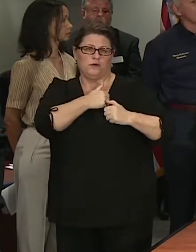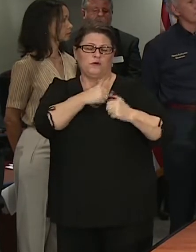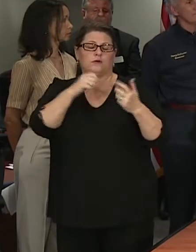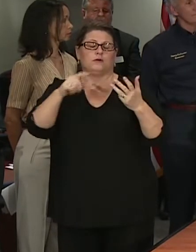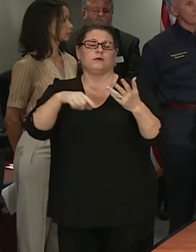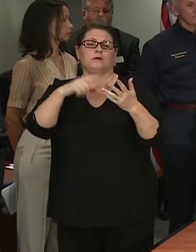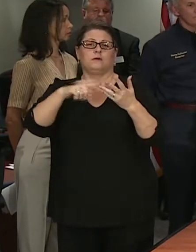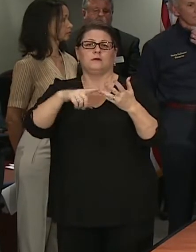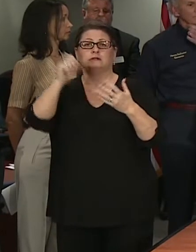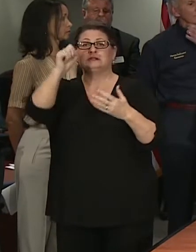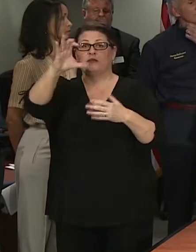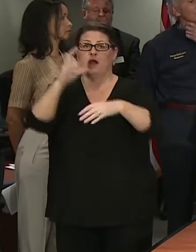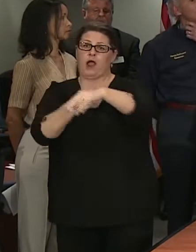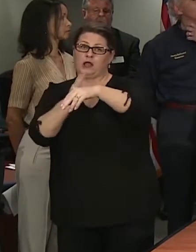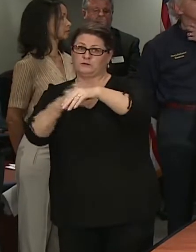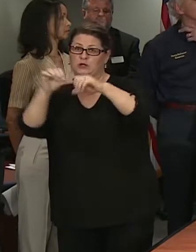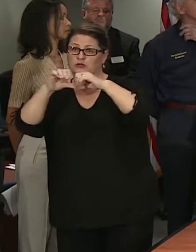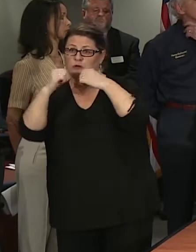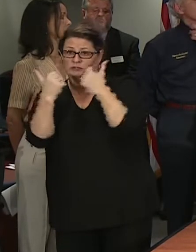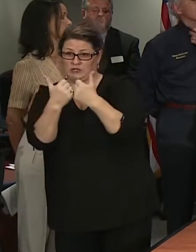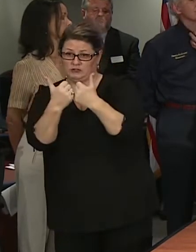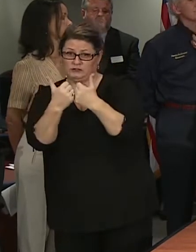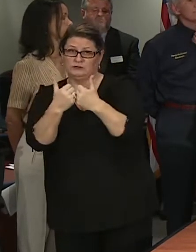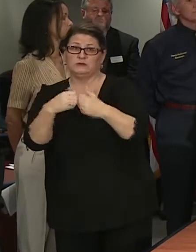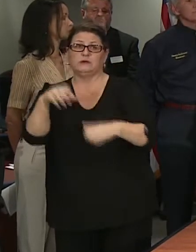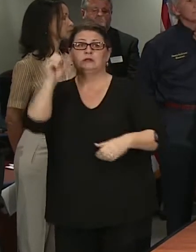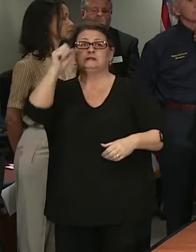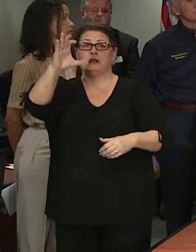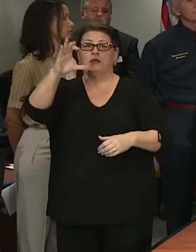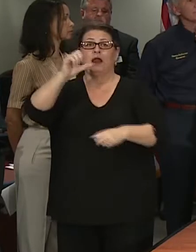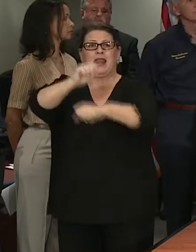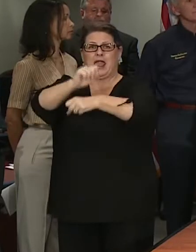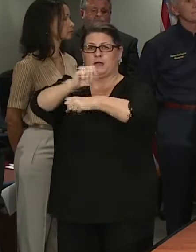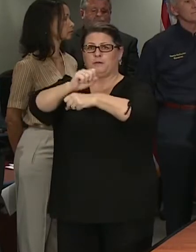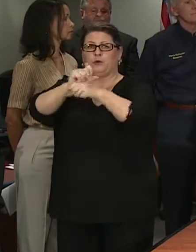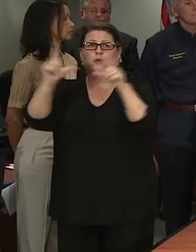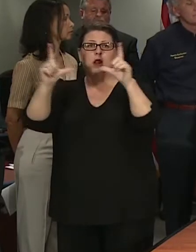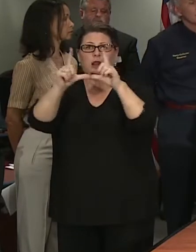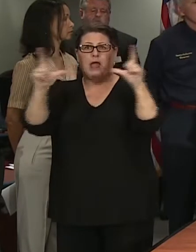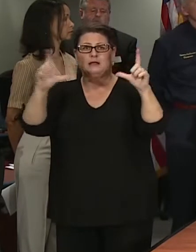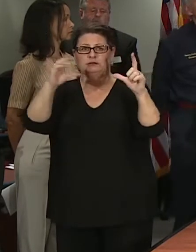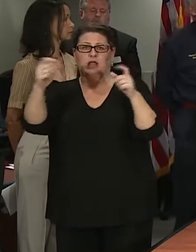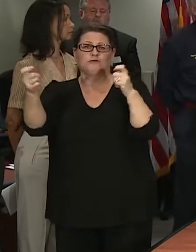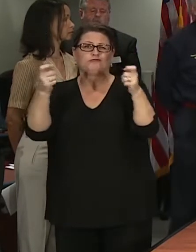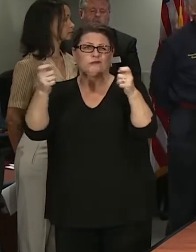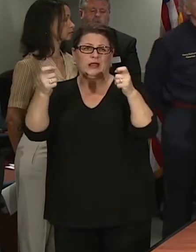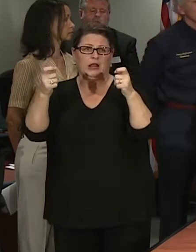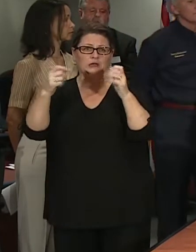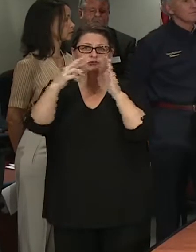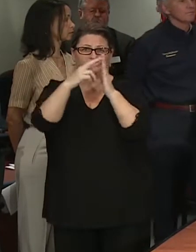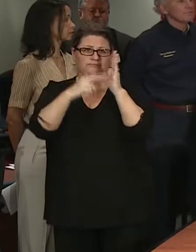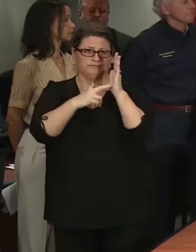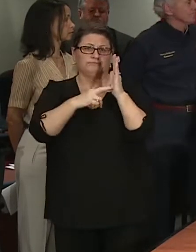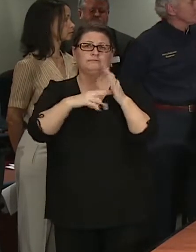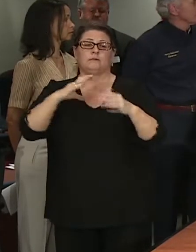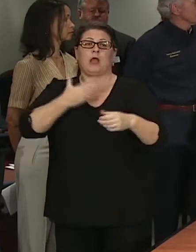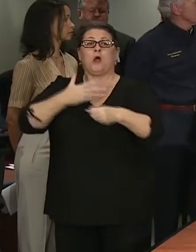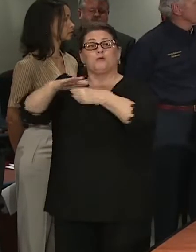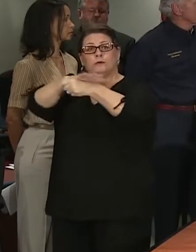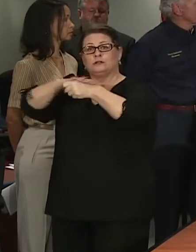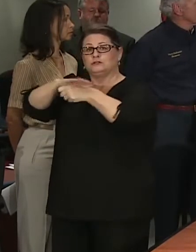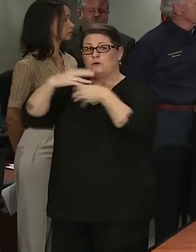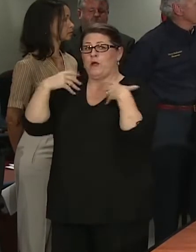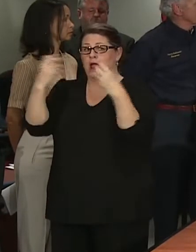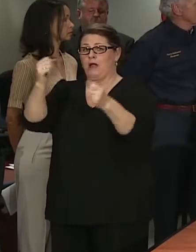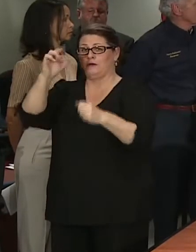South Carolina Hospital Association, South Carolina Labor Licensing and Regulations, our regional health care